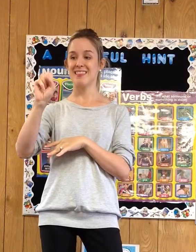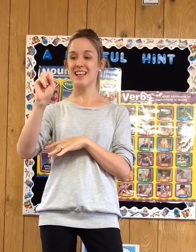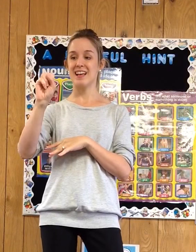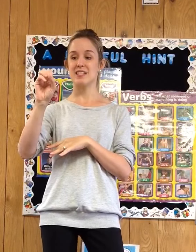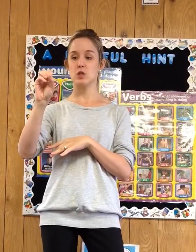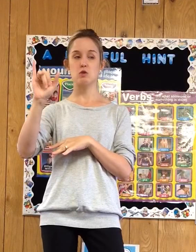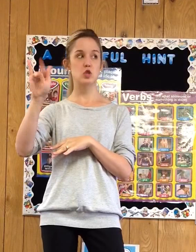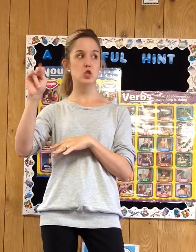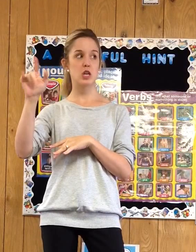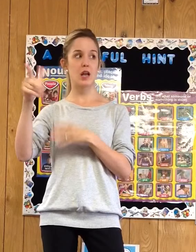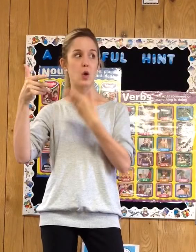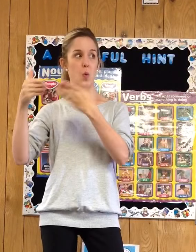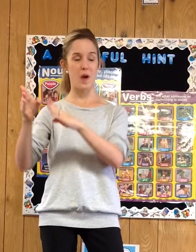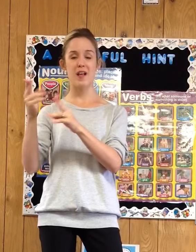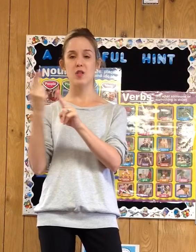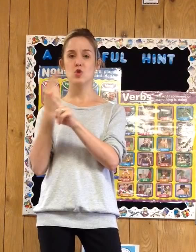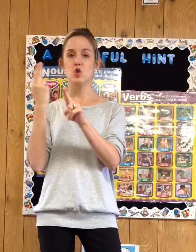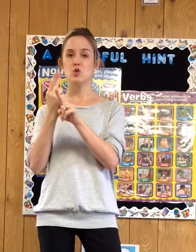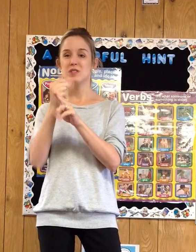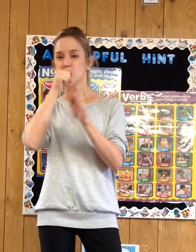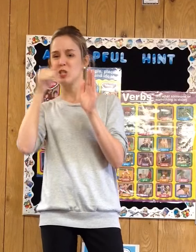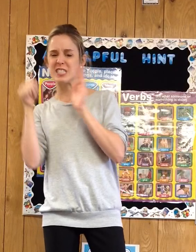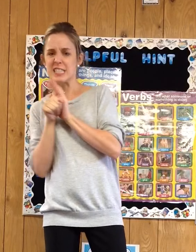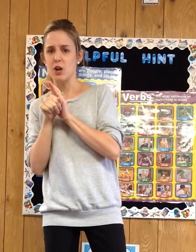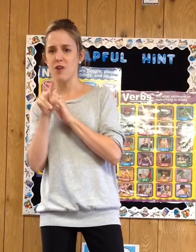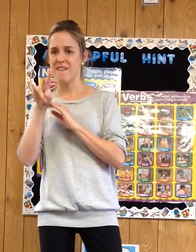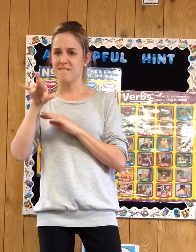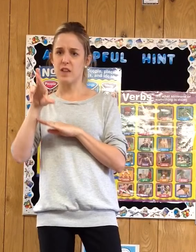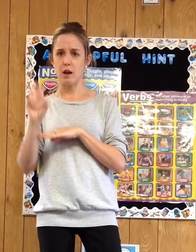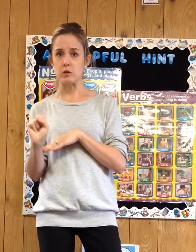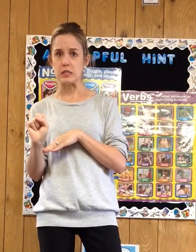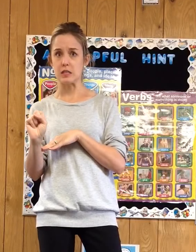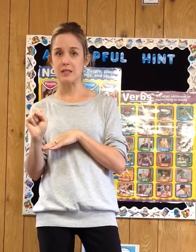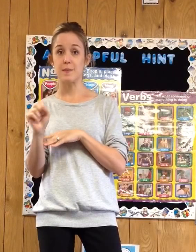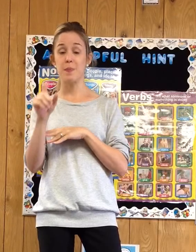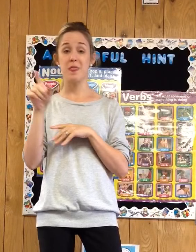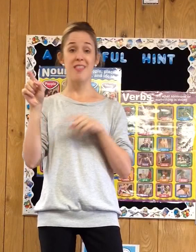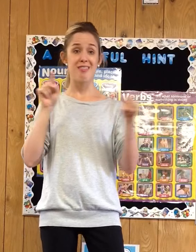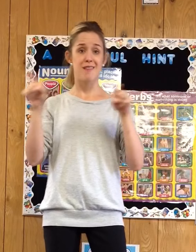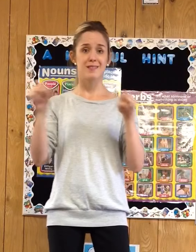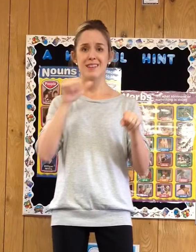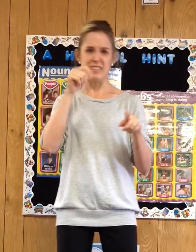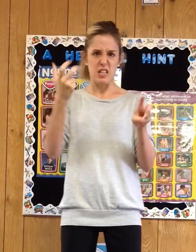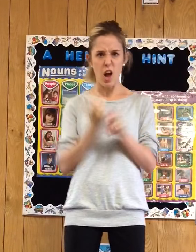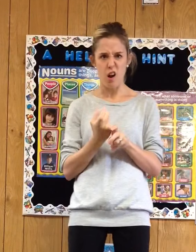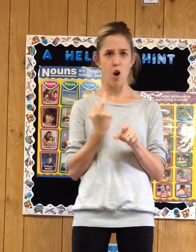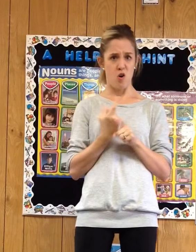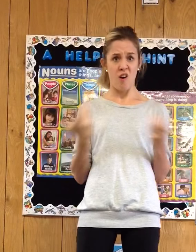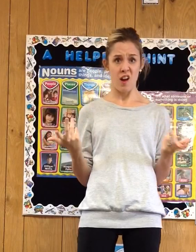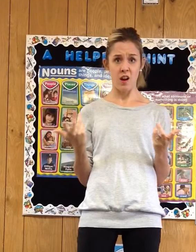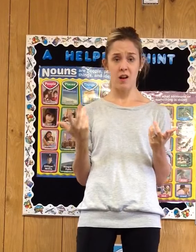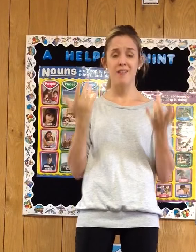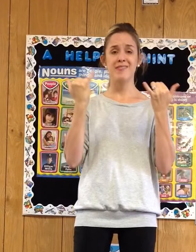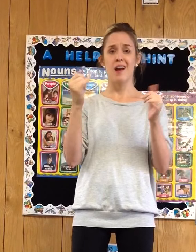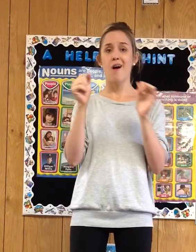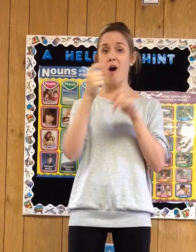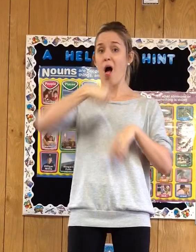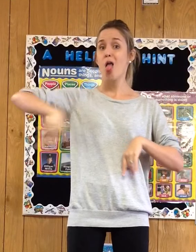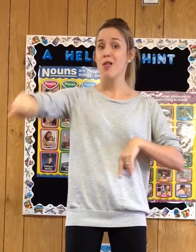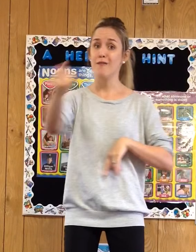that uses secret agent viruses. So this stuff is not that hard, right? And now all of you understand it. But